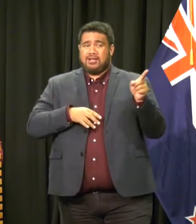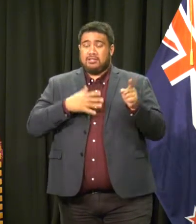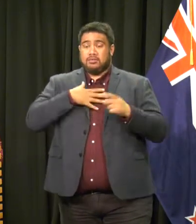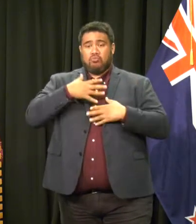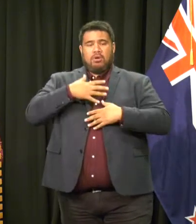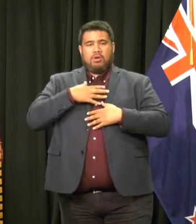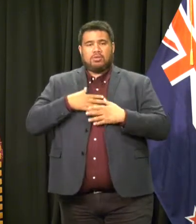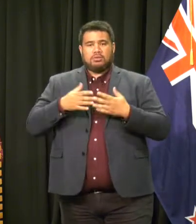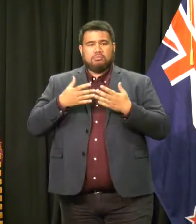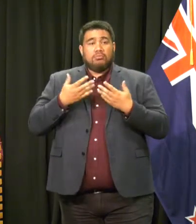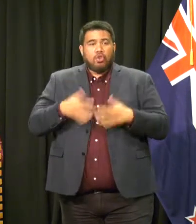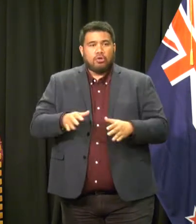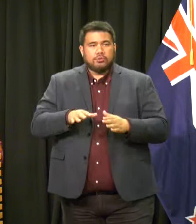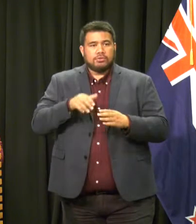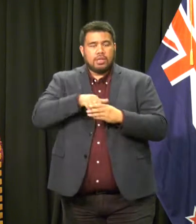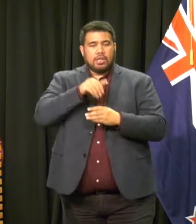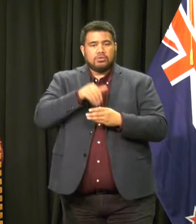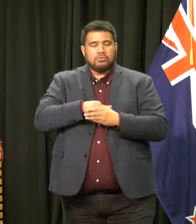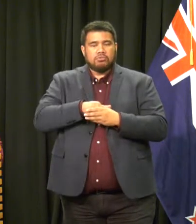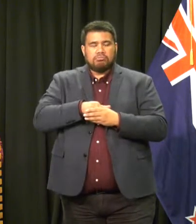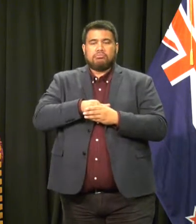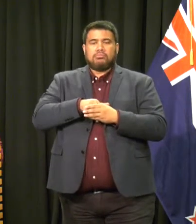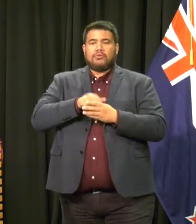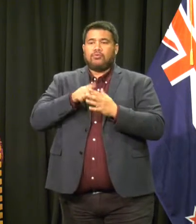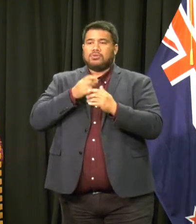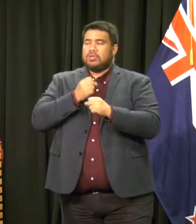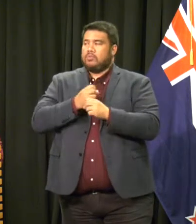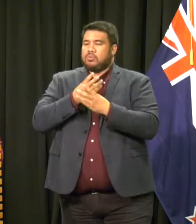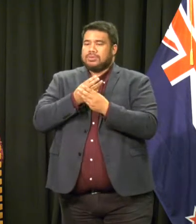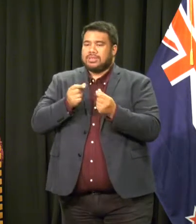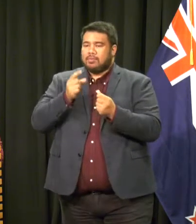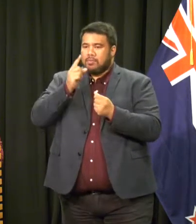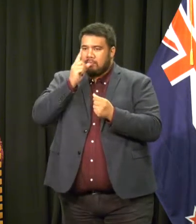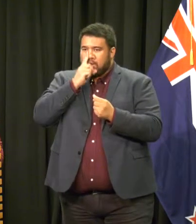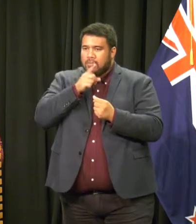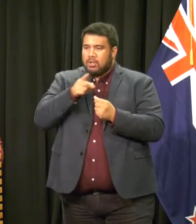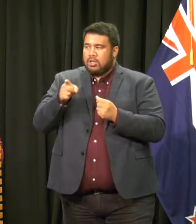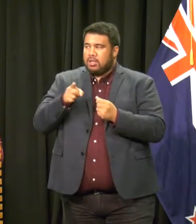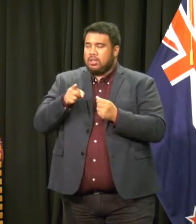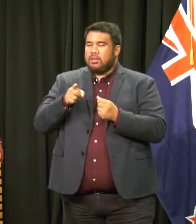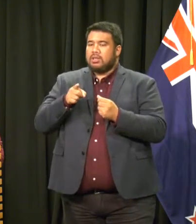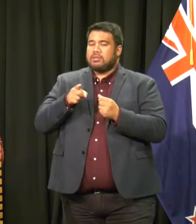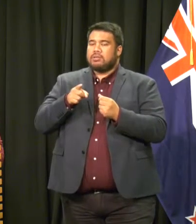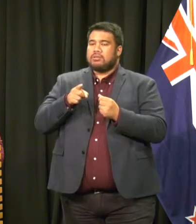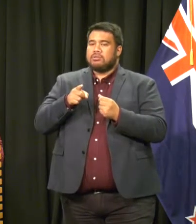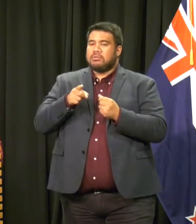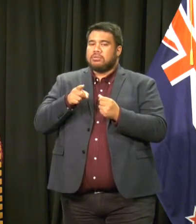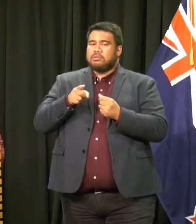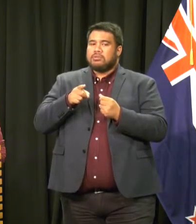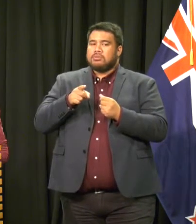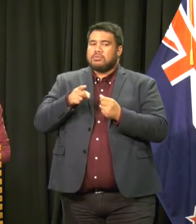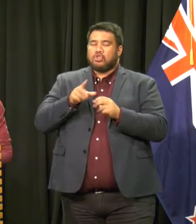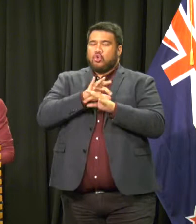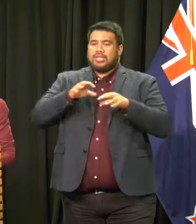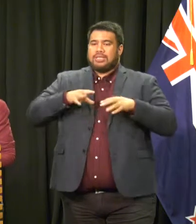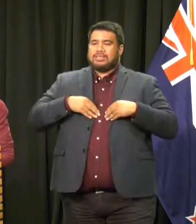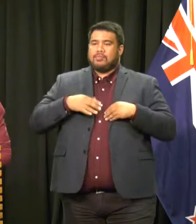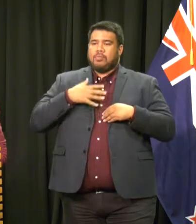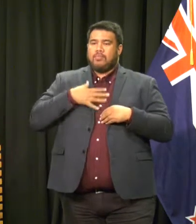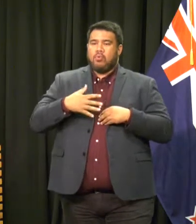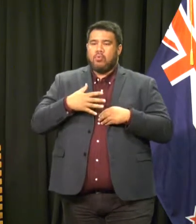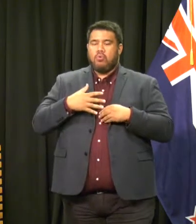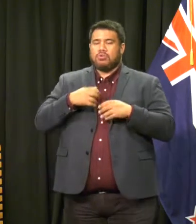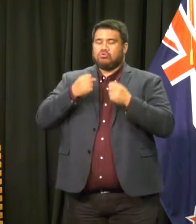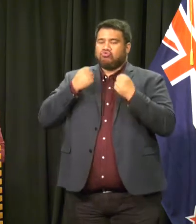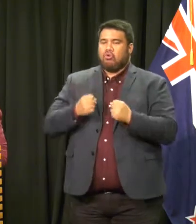particularly around some voters' opposition to more aggressive climate change policies? Well, look,